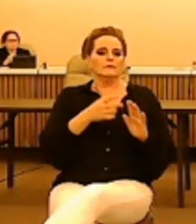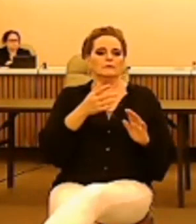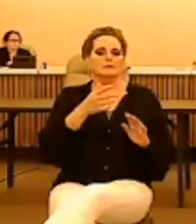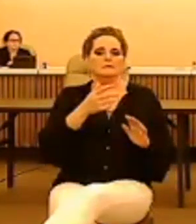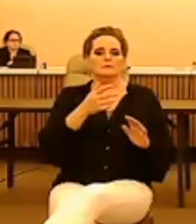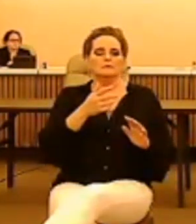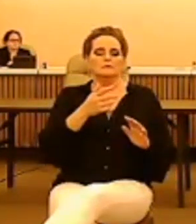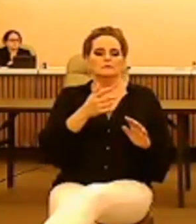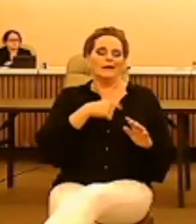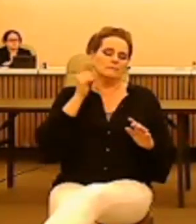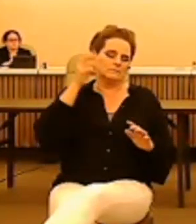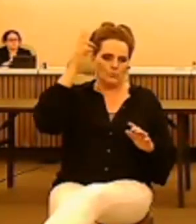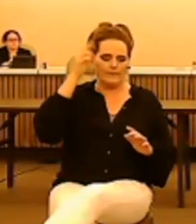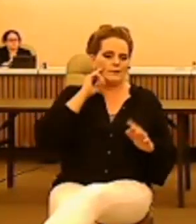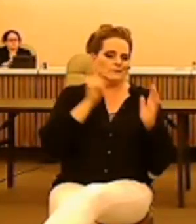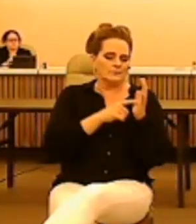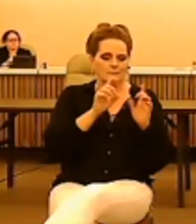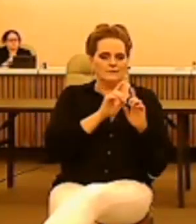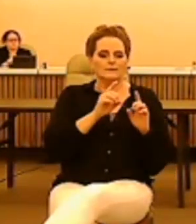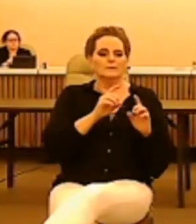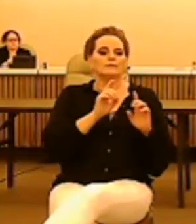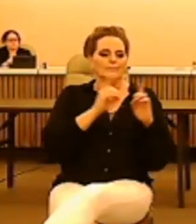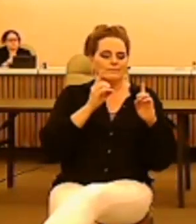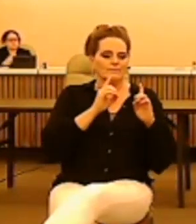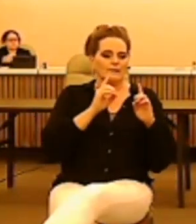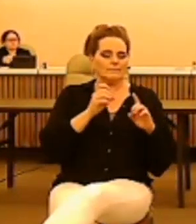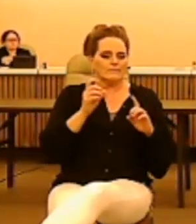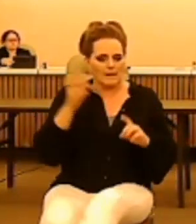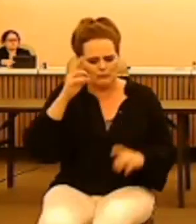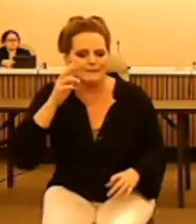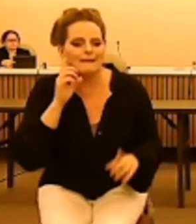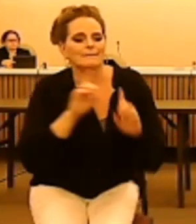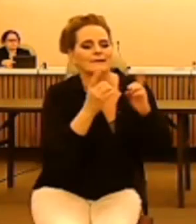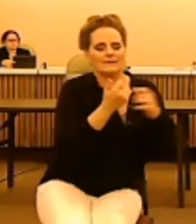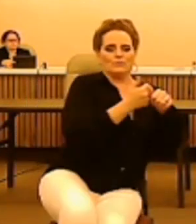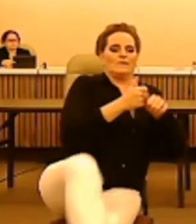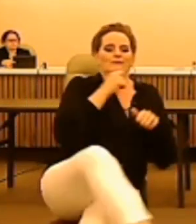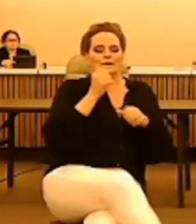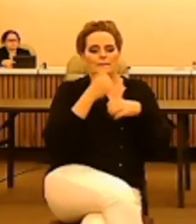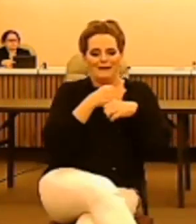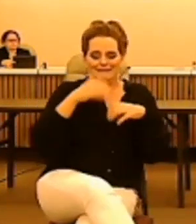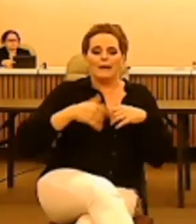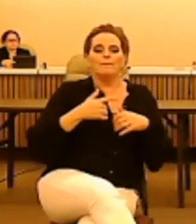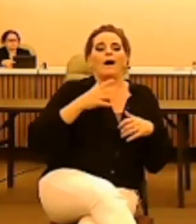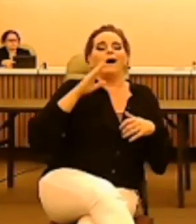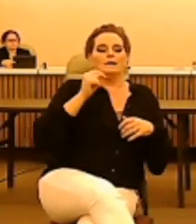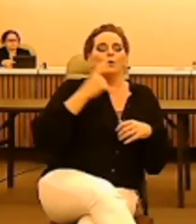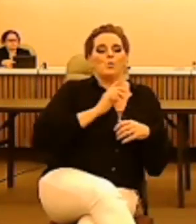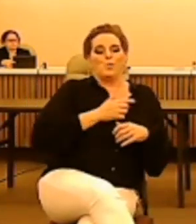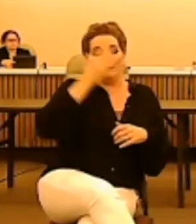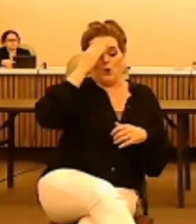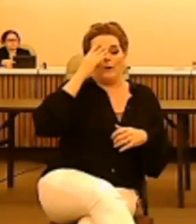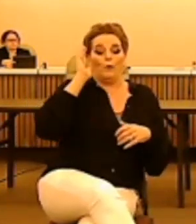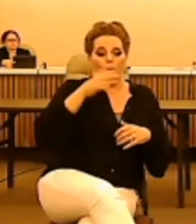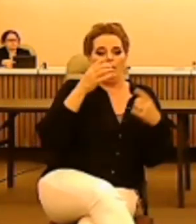You know, now I realize the district isn't going to be created yet, but one of the things I can say to them is, look, we know this district is coming.